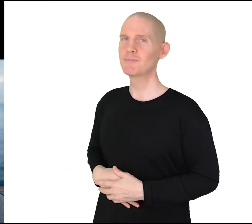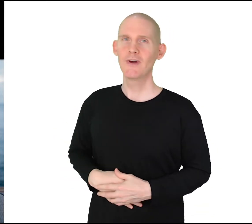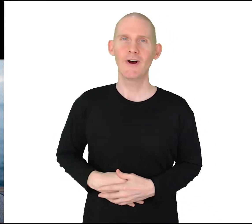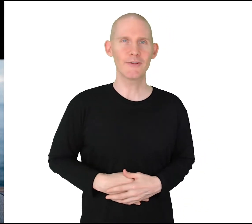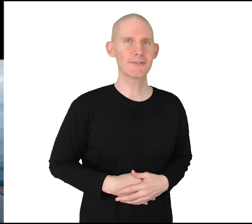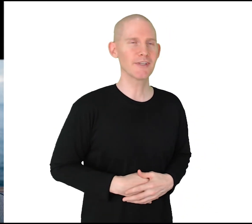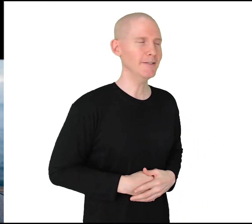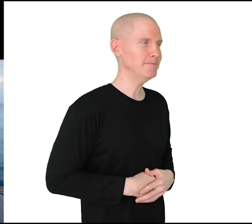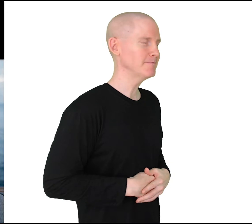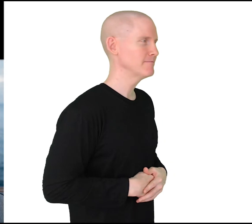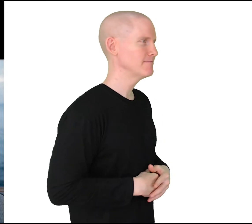Other side.